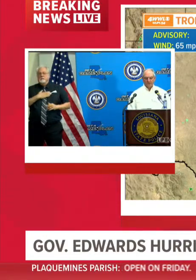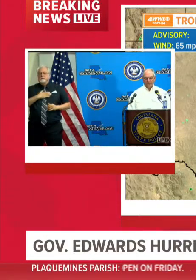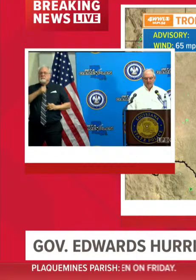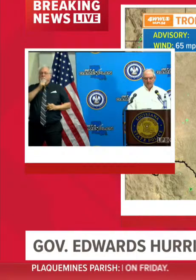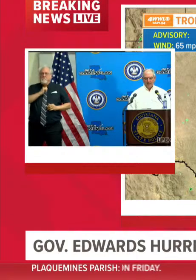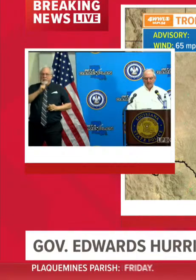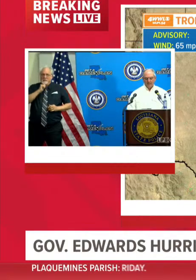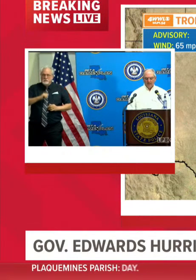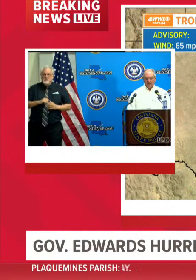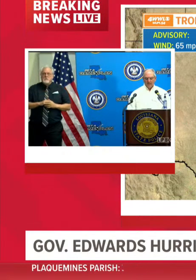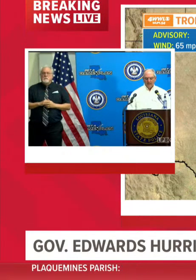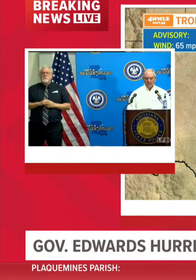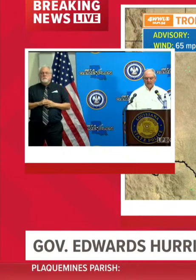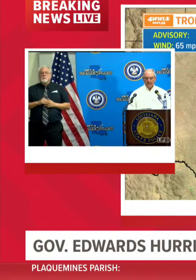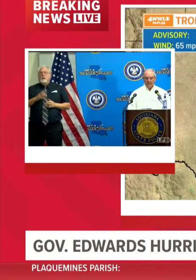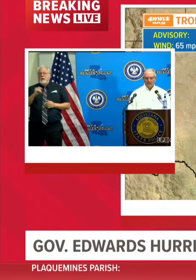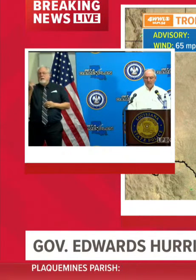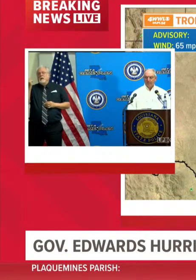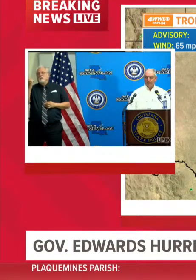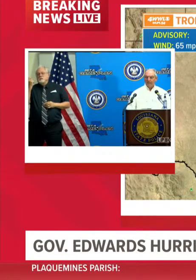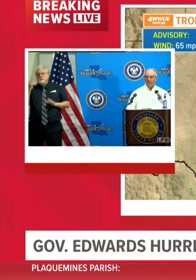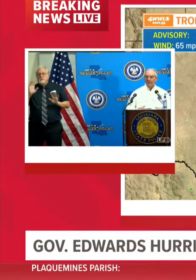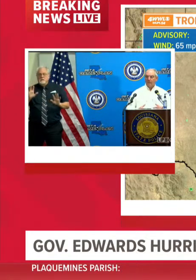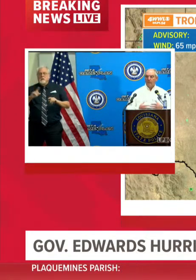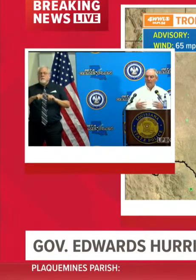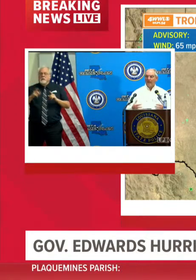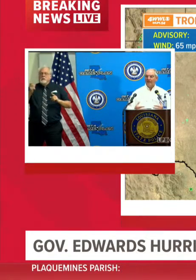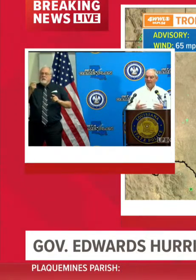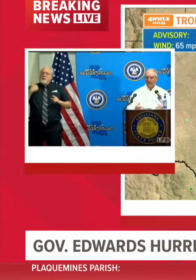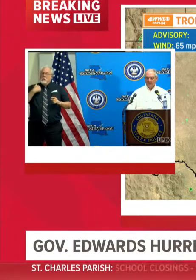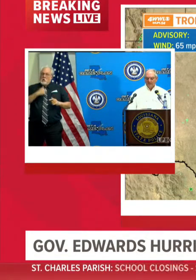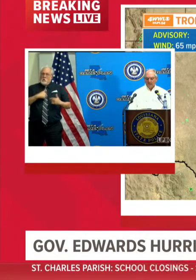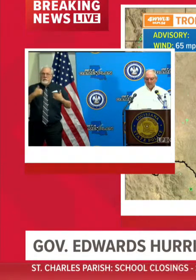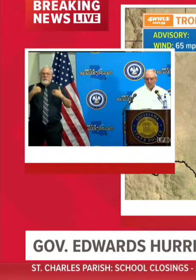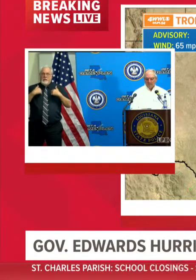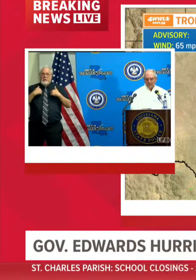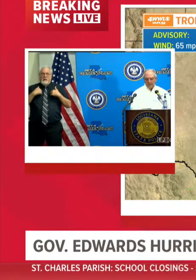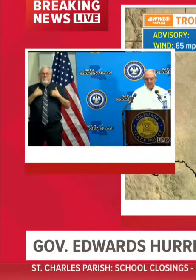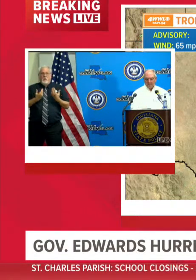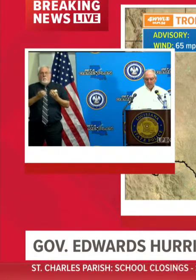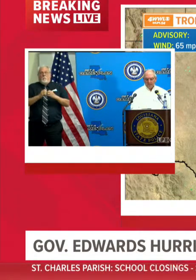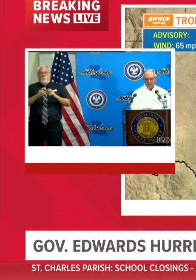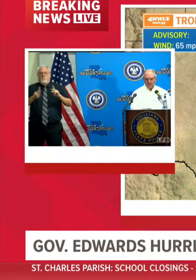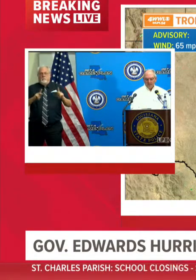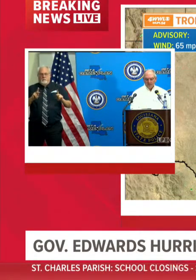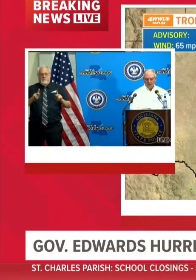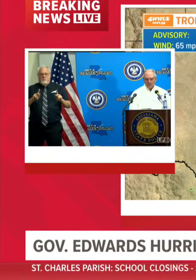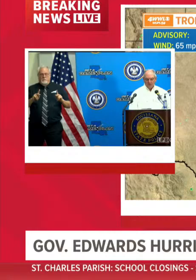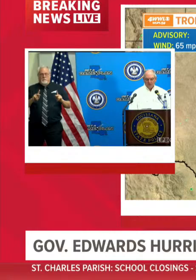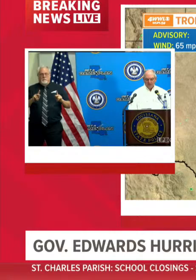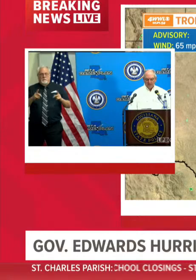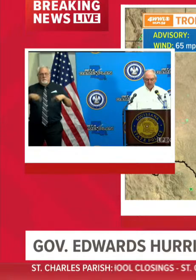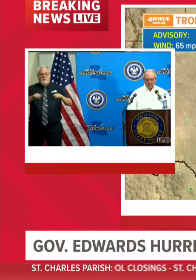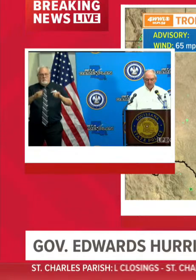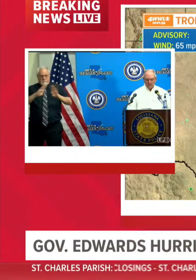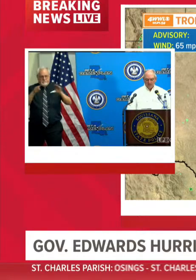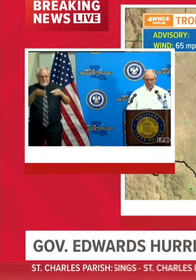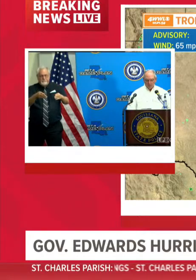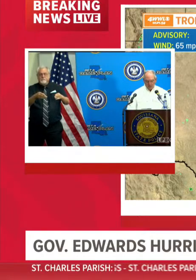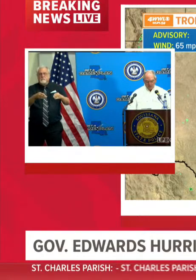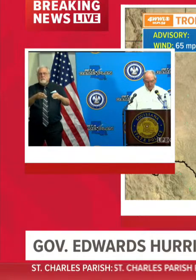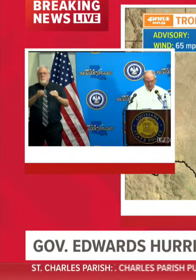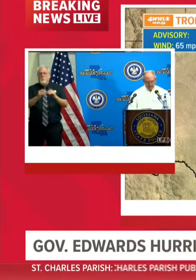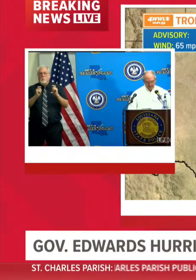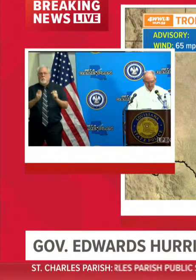as you can be and understanding as you can be, but understand we have more people who are addressing this situation